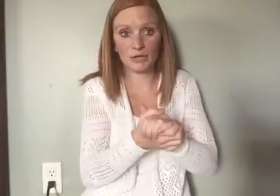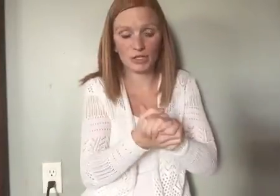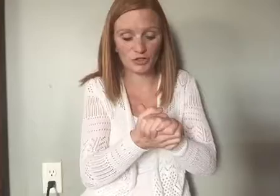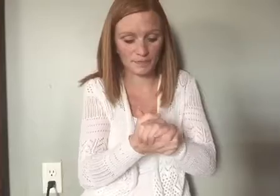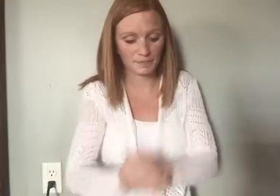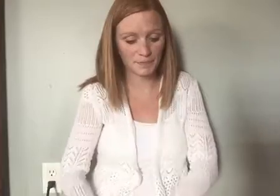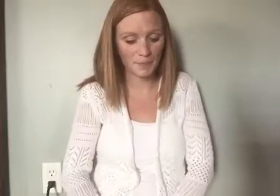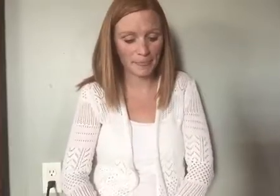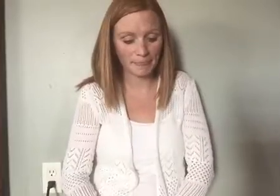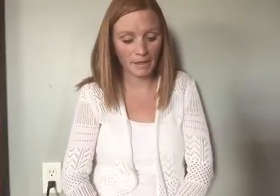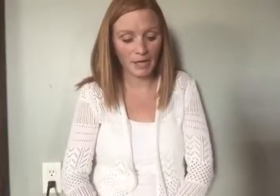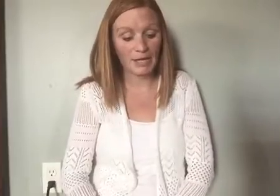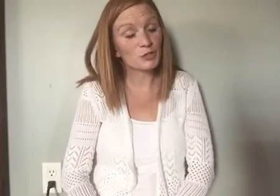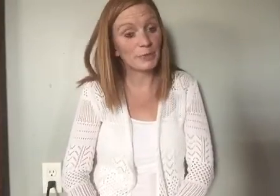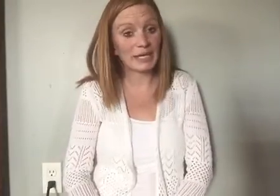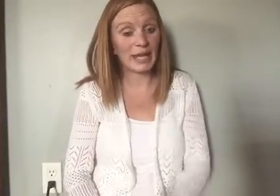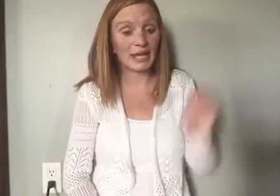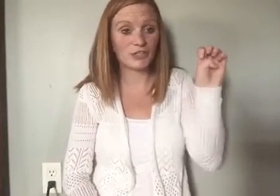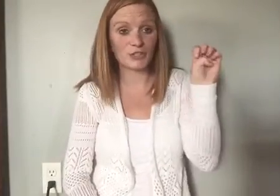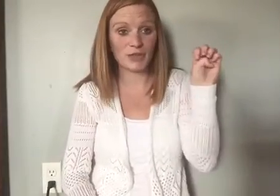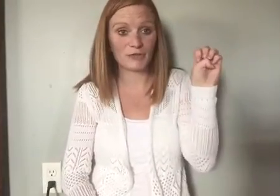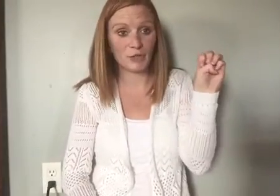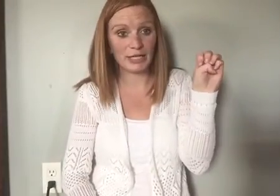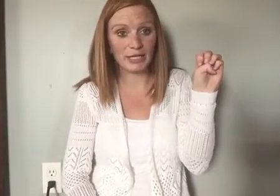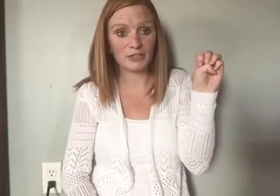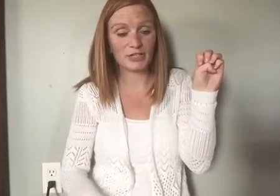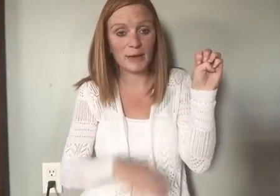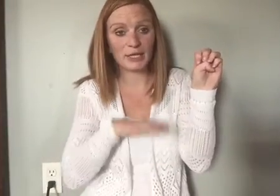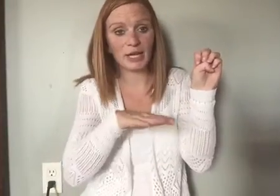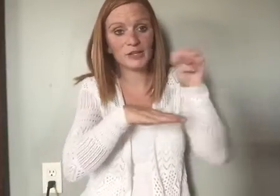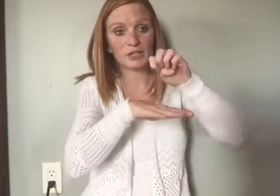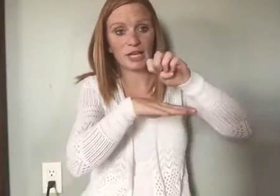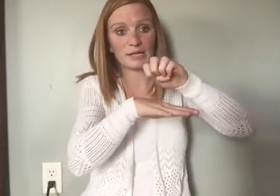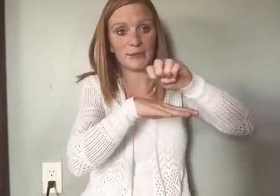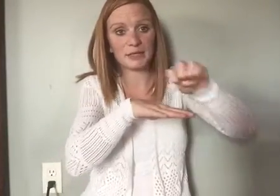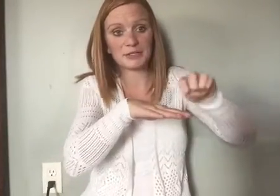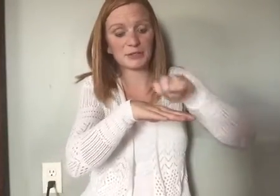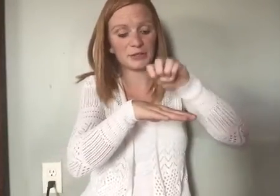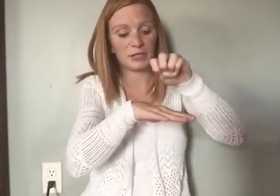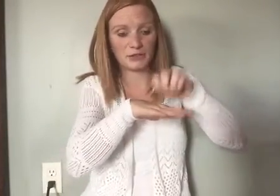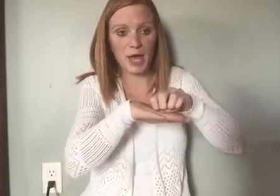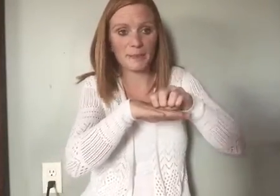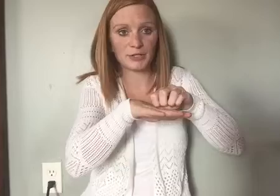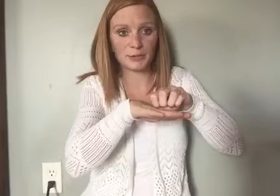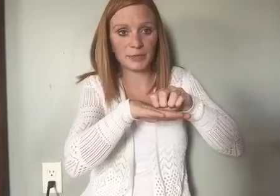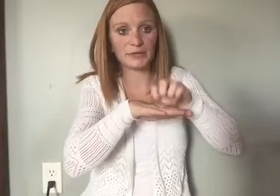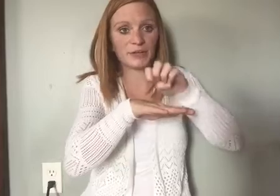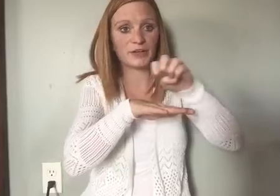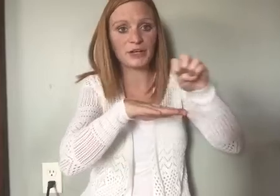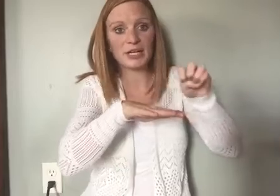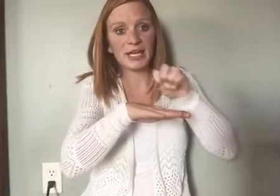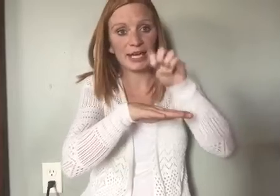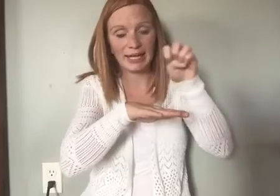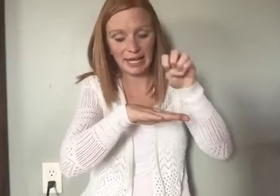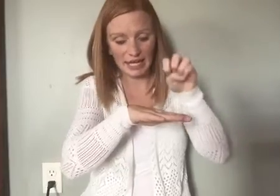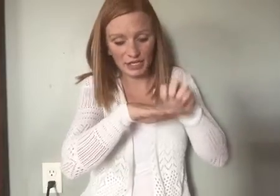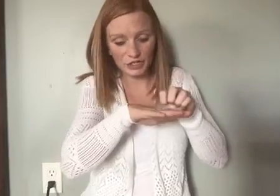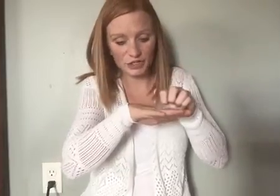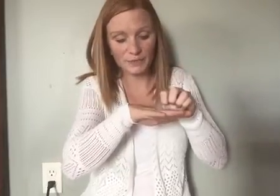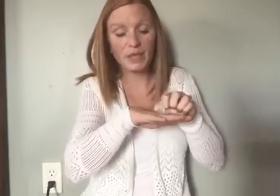marriage. To be engaged, so you have your E in your dominant hand. You can kind of make a circle and drop on your ring finger. Engaged.